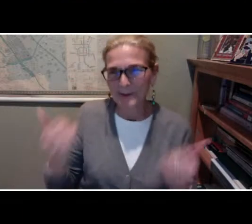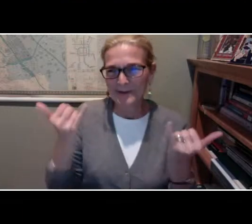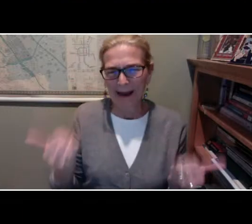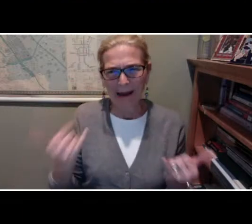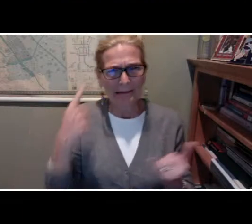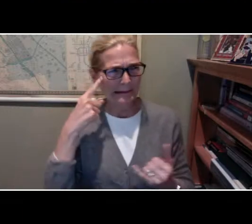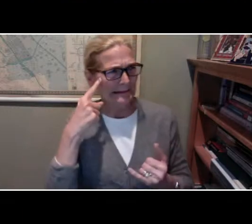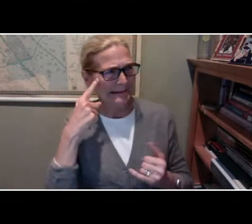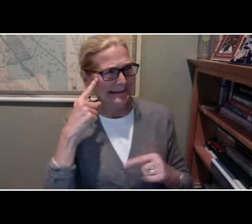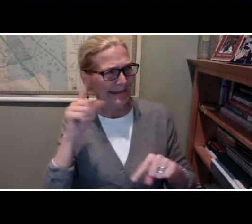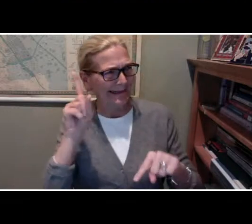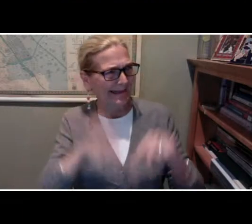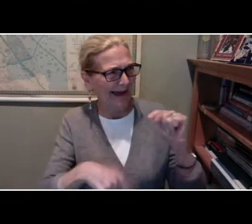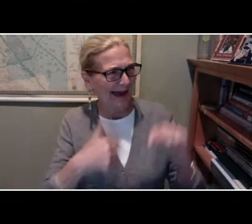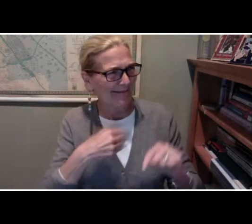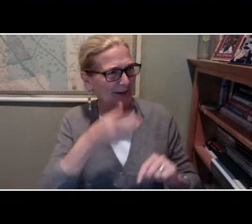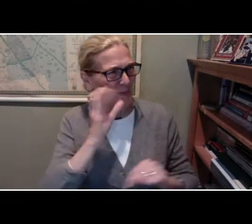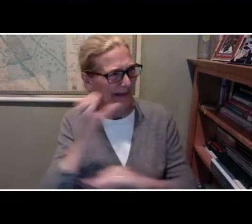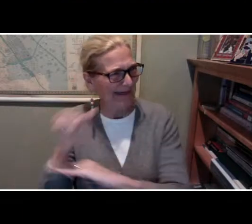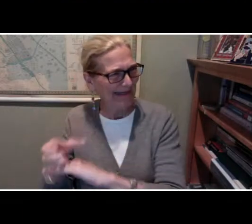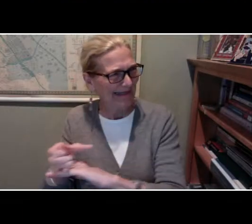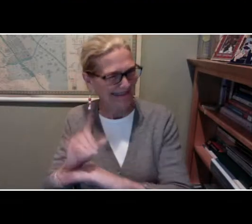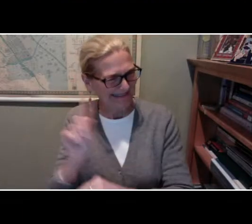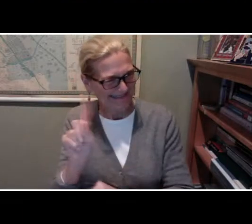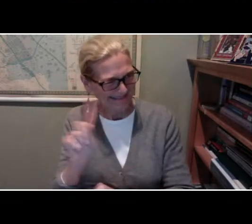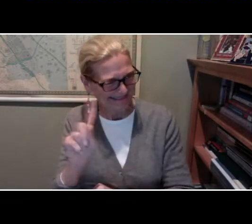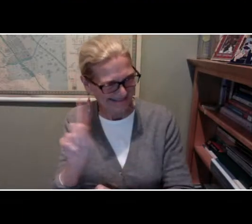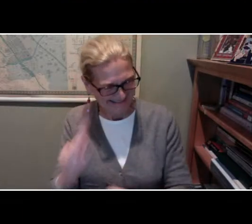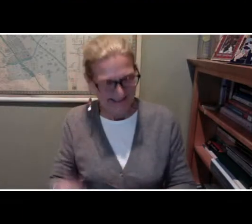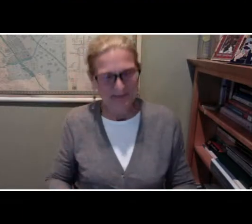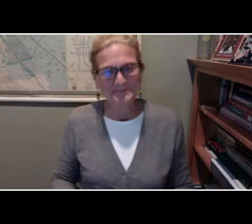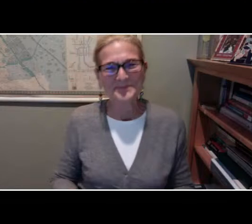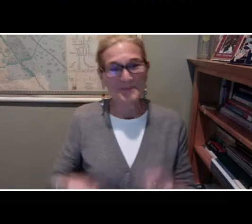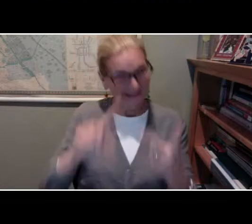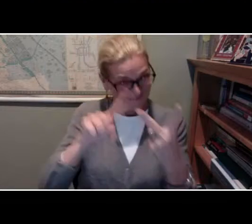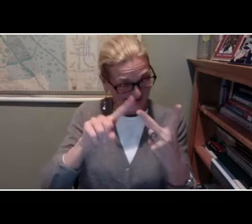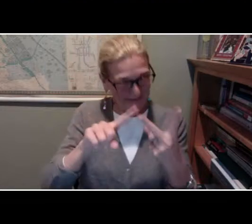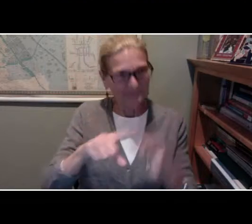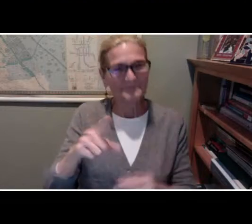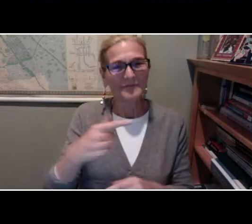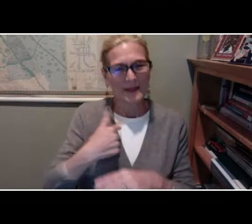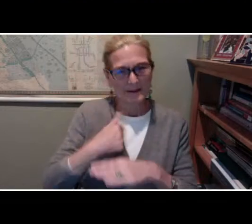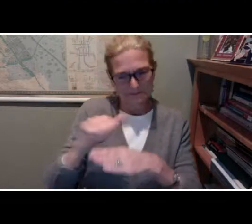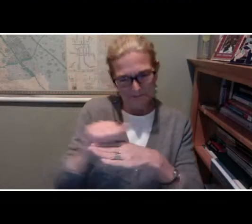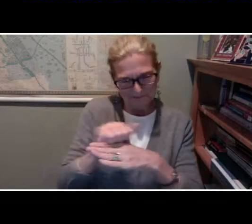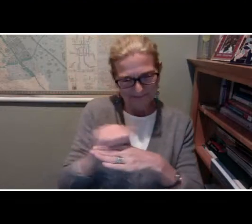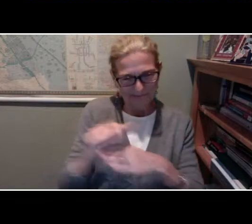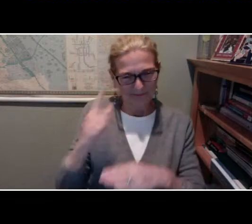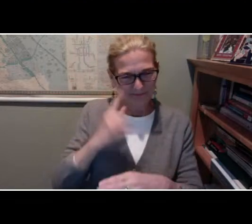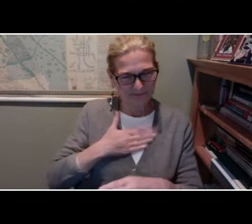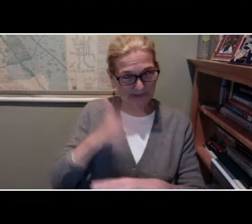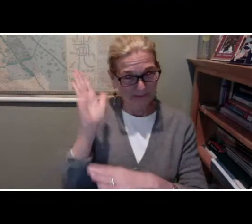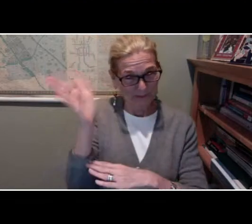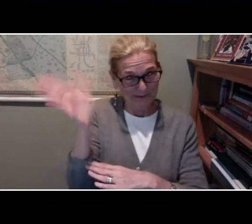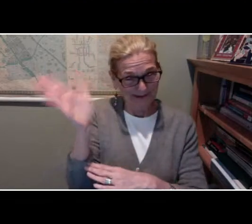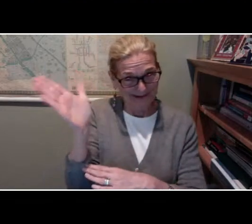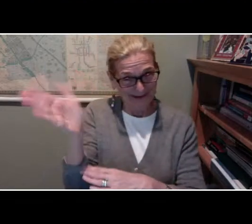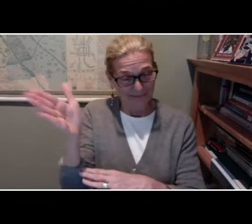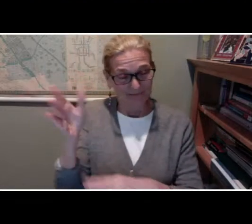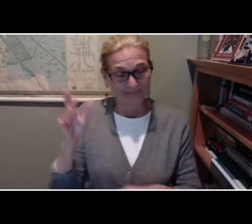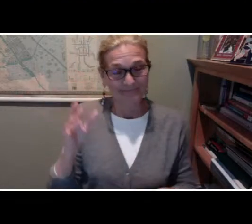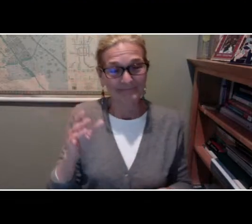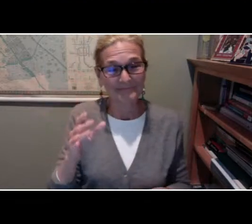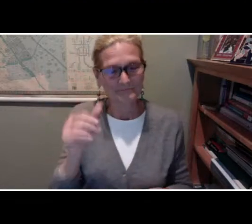Often I sit at home with my own drink and watch a presentation, but today I'm the presenter, so no, I need to be on my